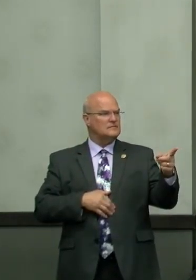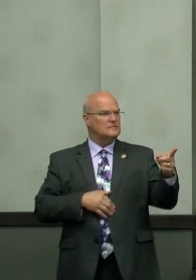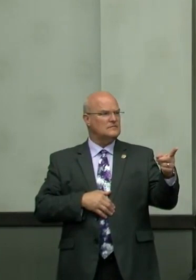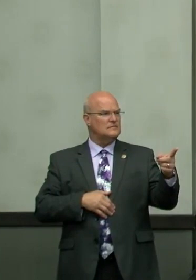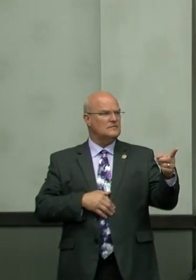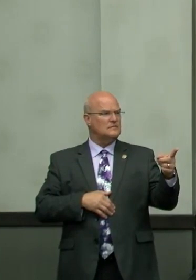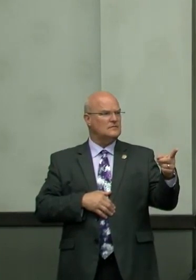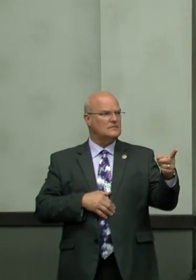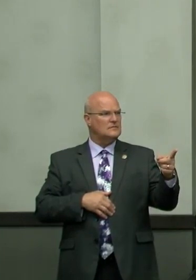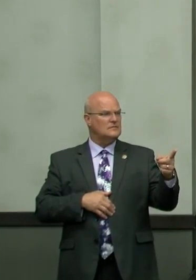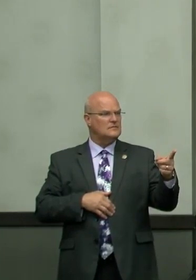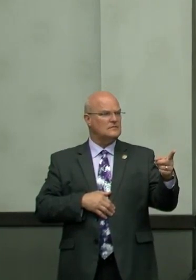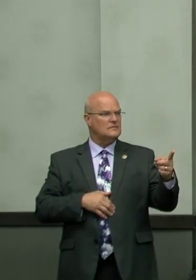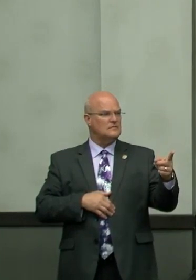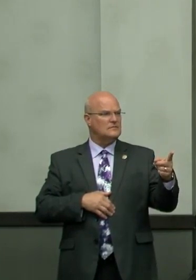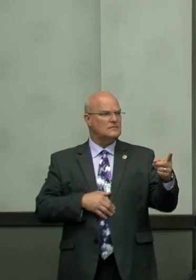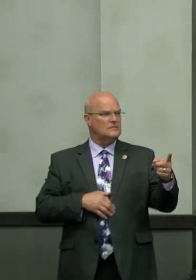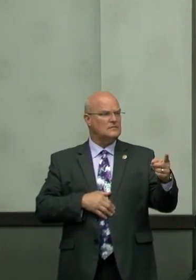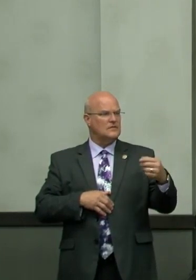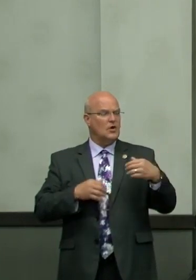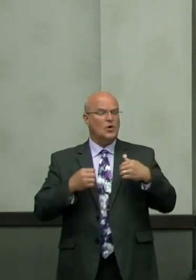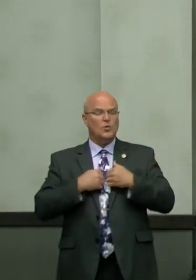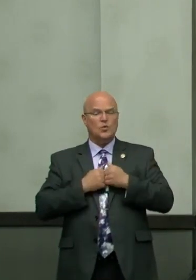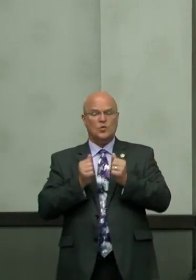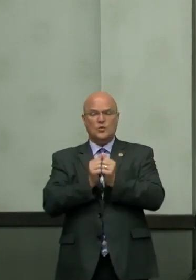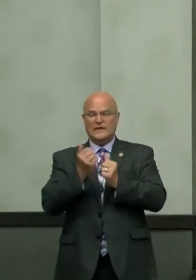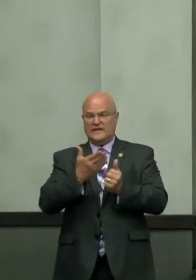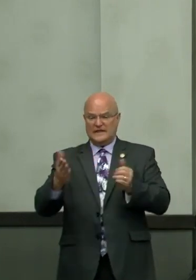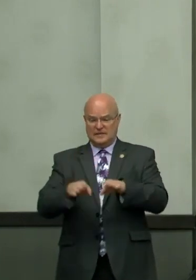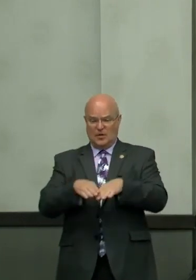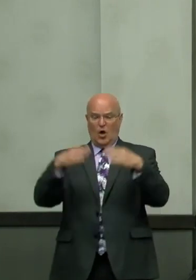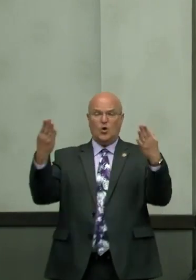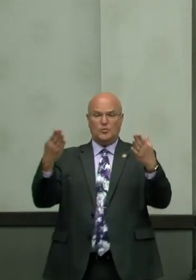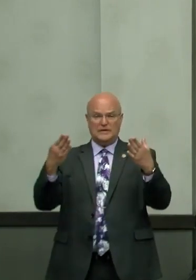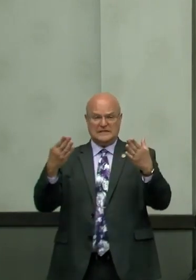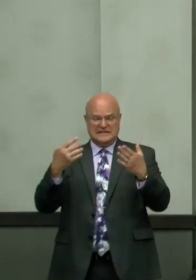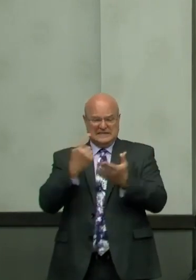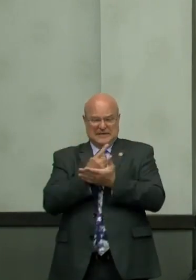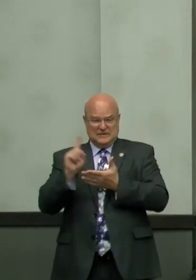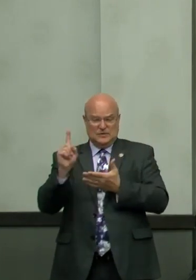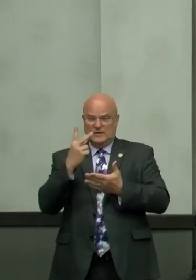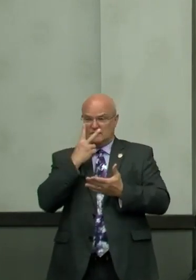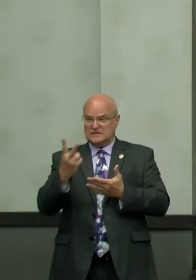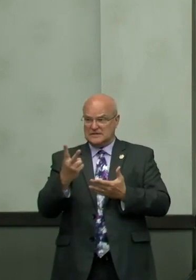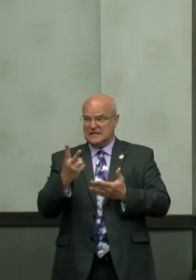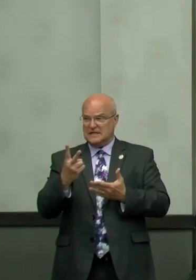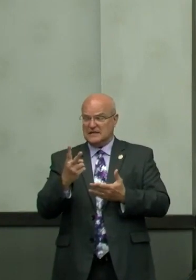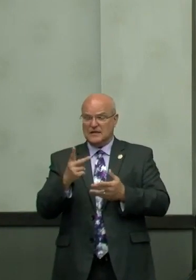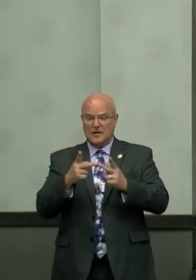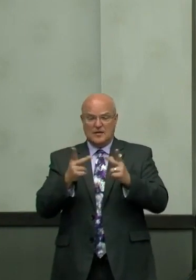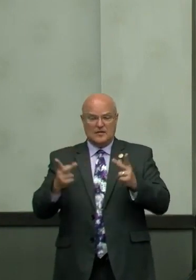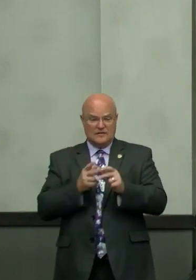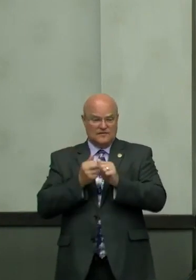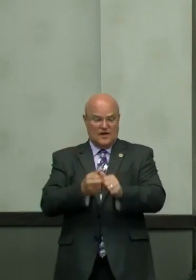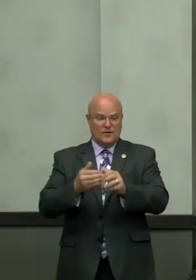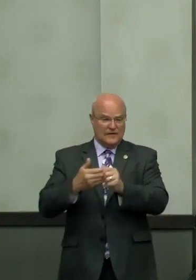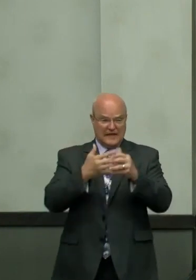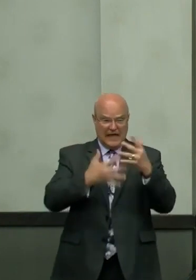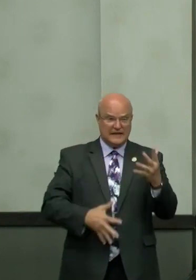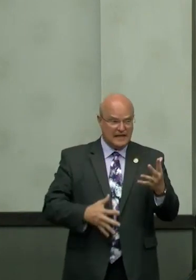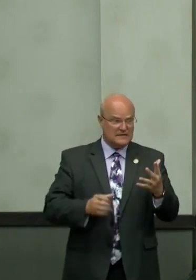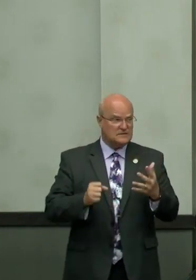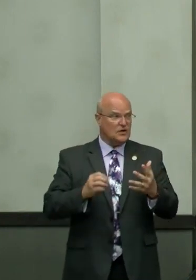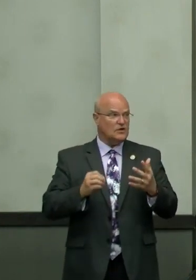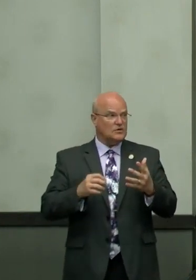businesses that were allowed to open earlier this week, have you seen that they have been following the guidelines that have been put in place for them to reopen?